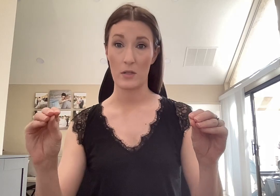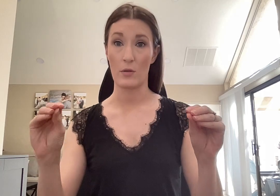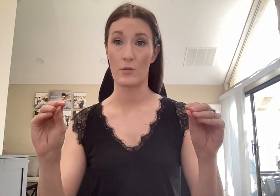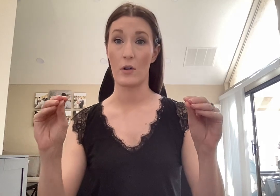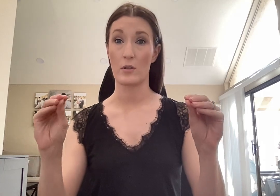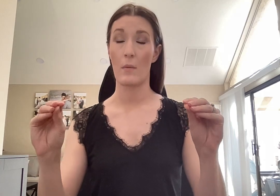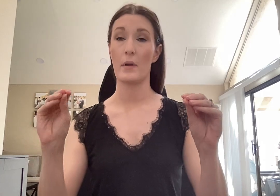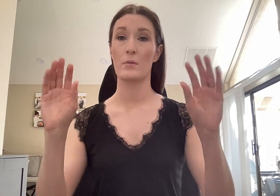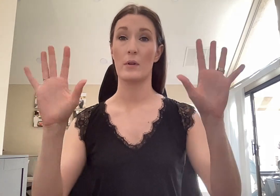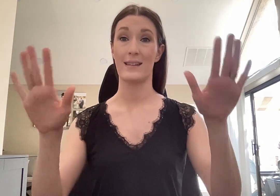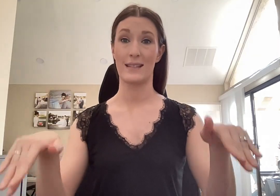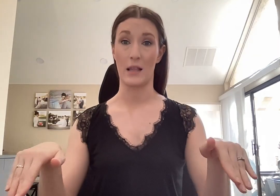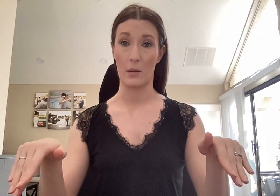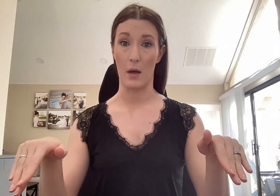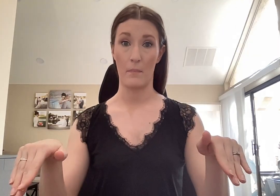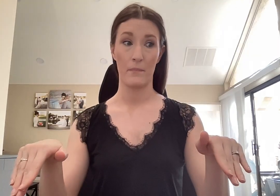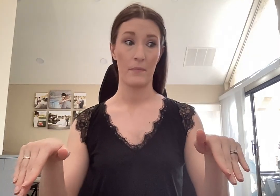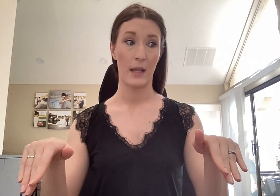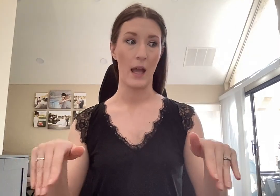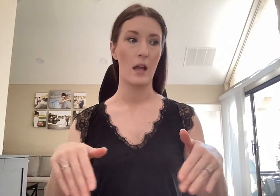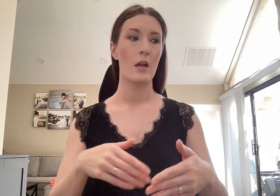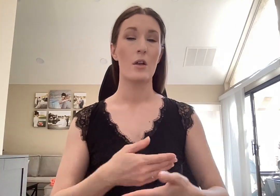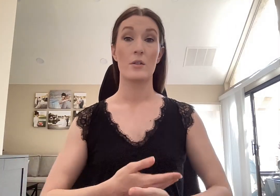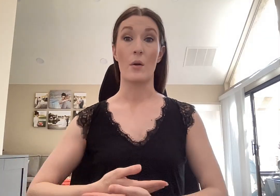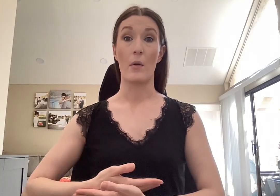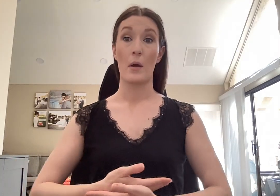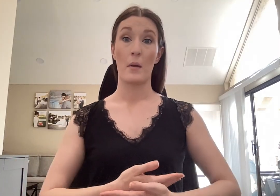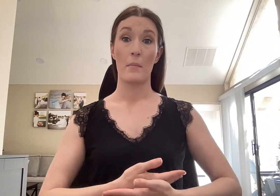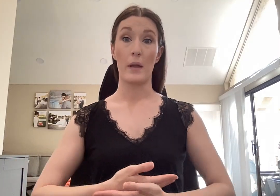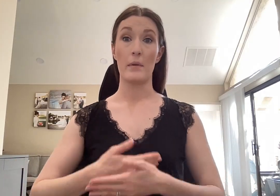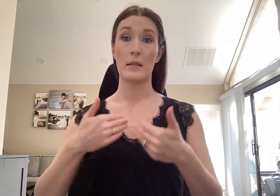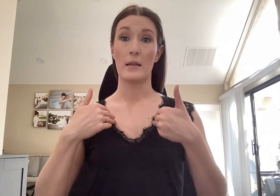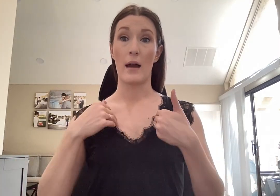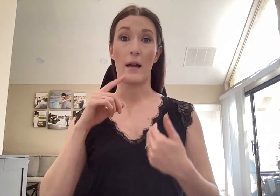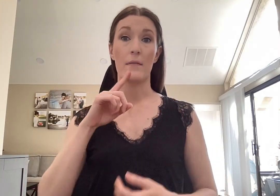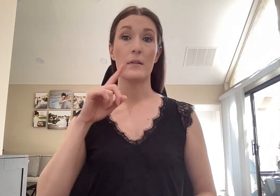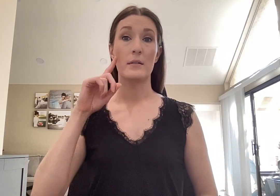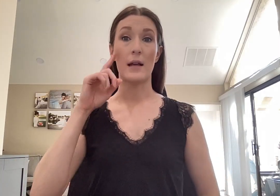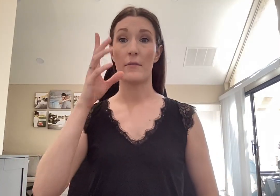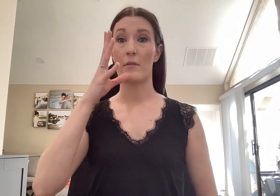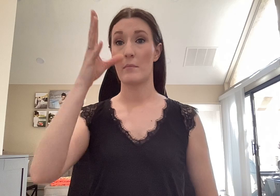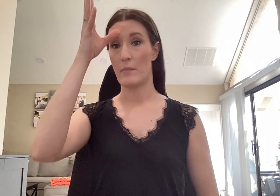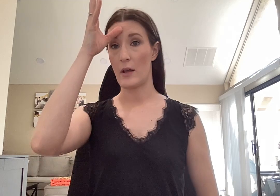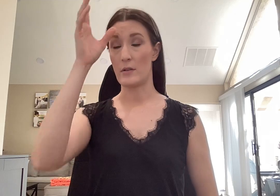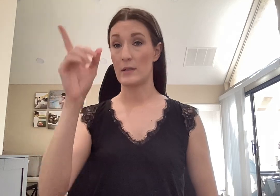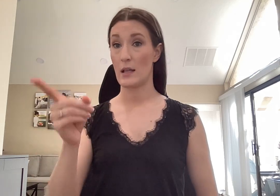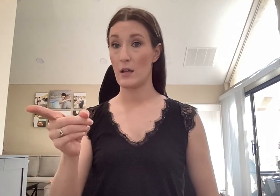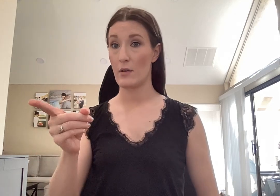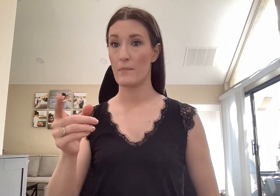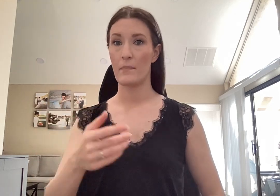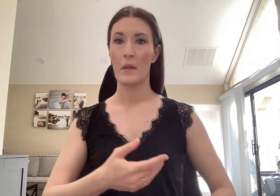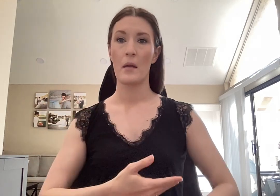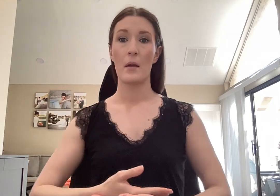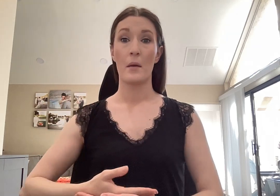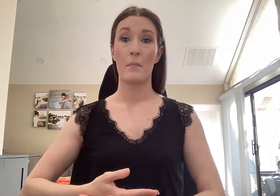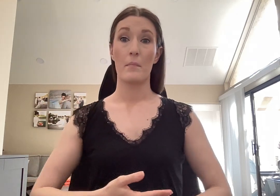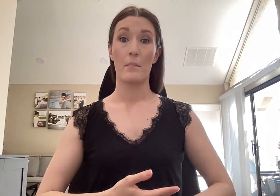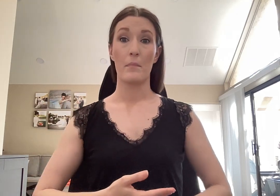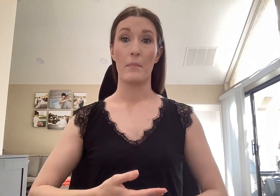Those are our topics. We're going to set them up. Okay? So, babies have deaf parents here.